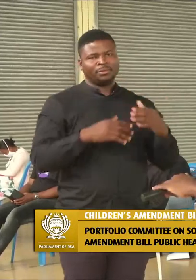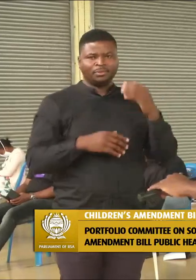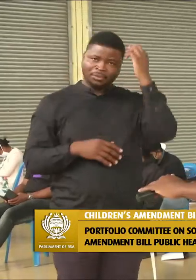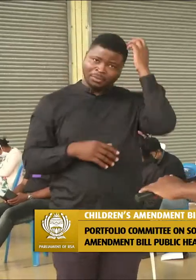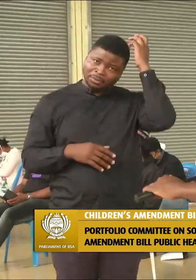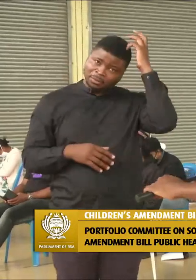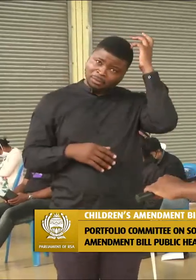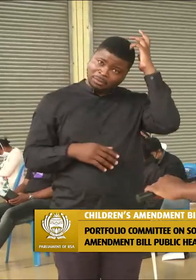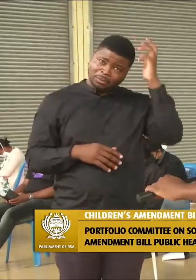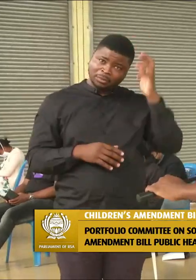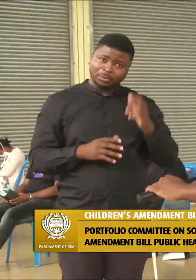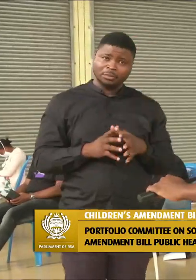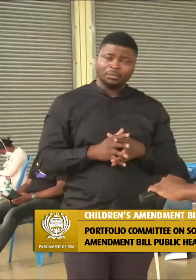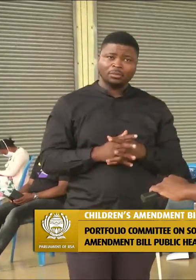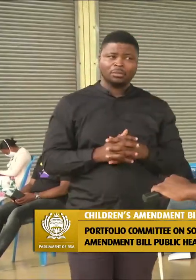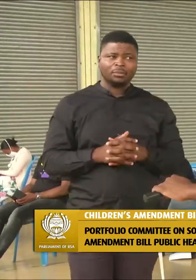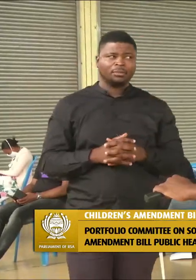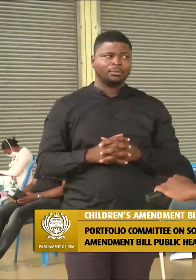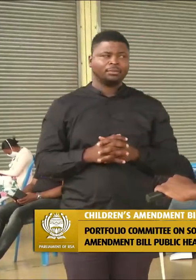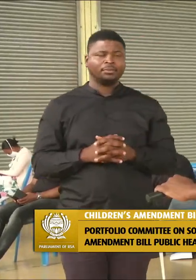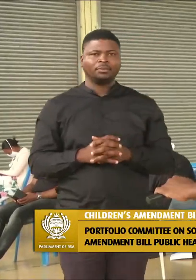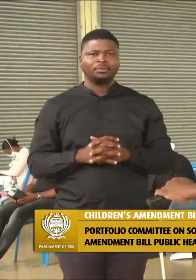supports the amended bill.